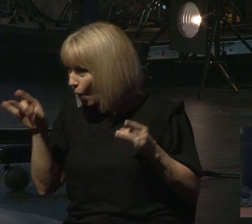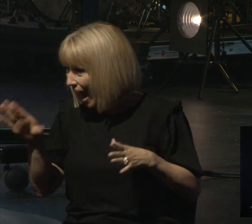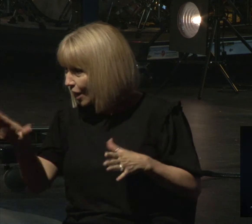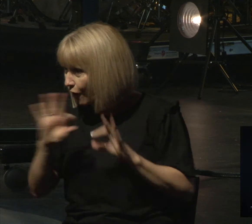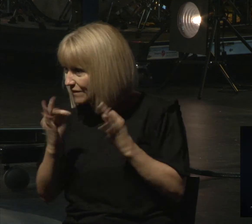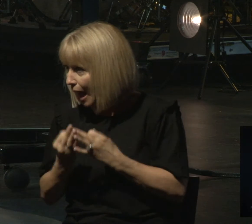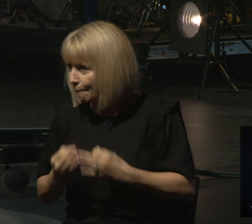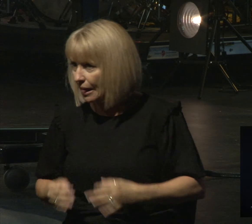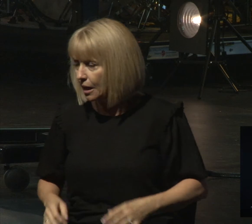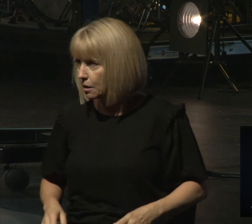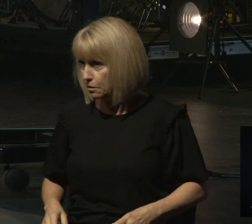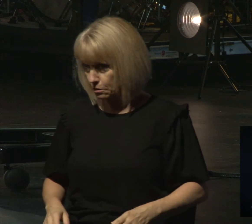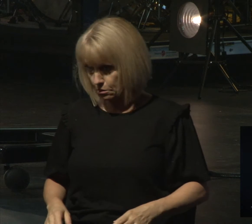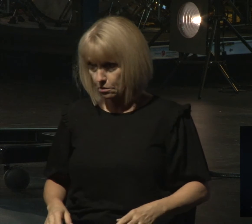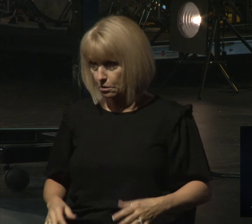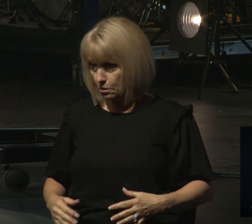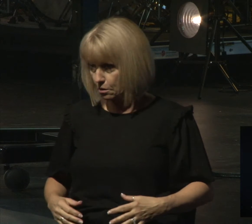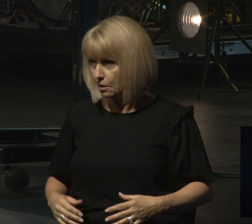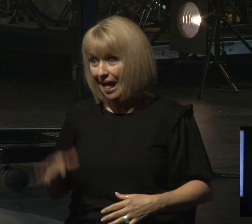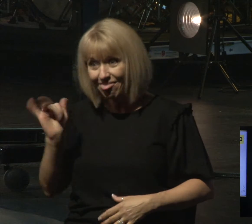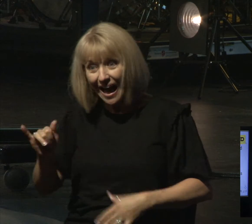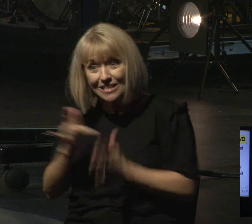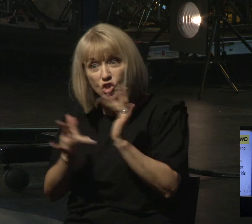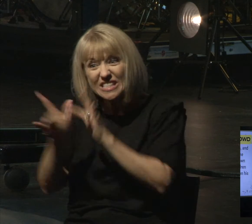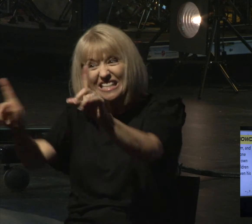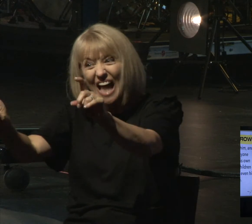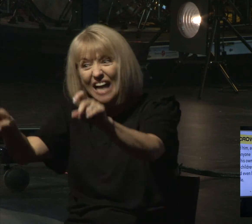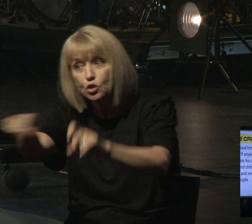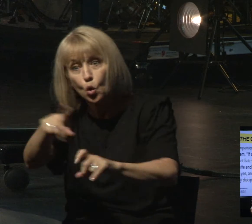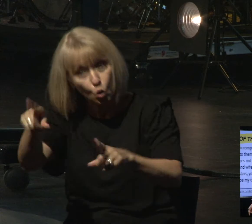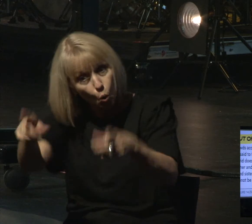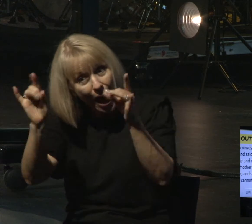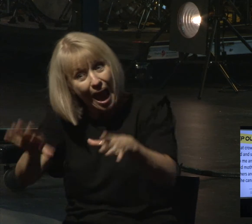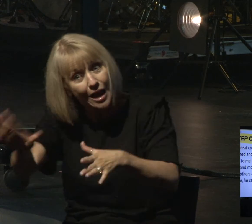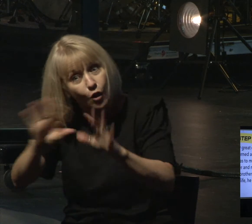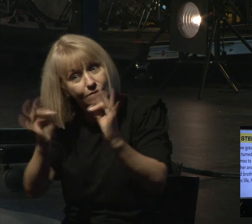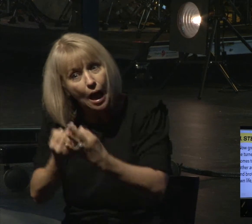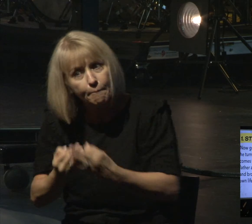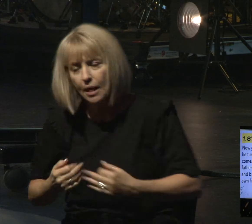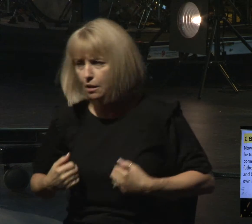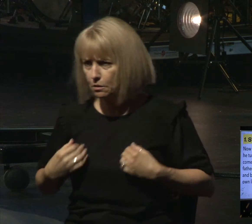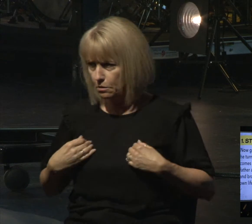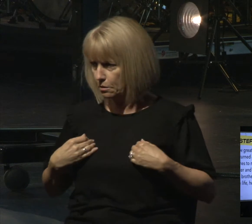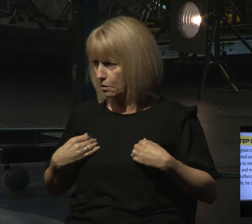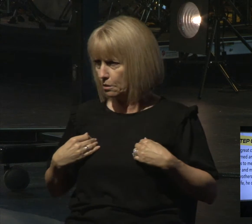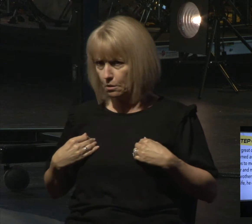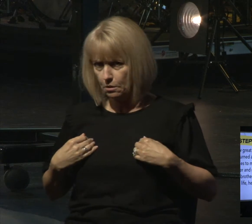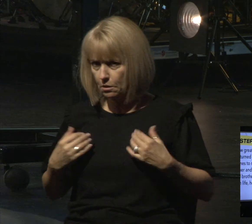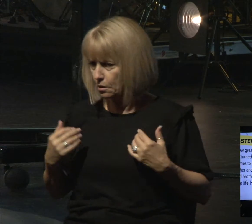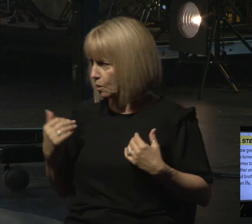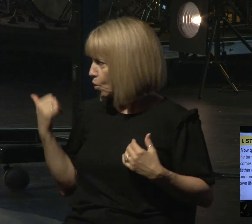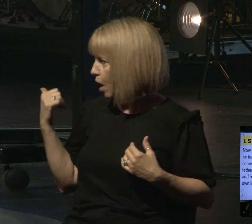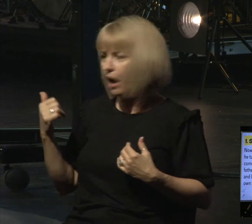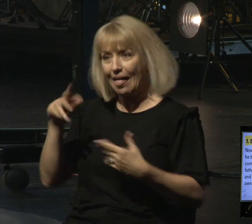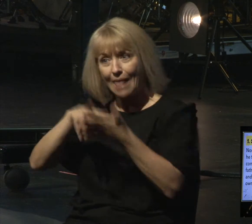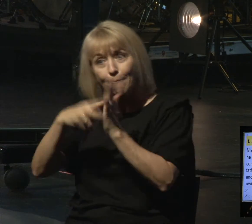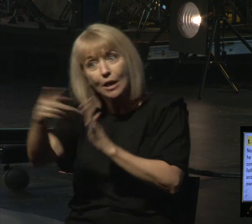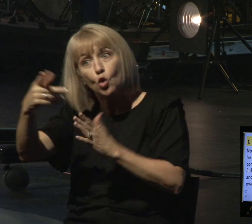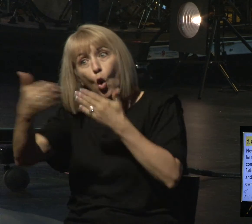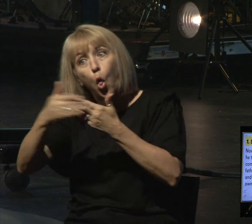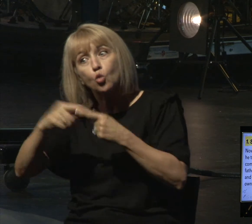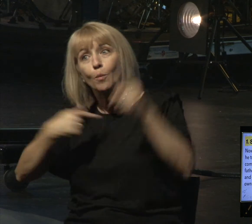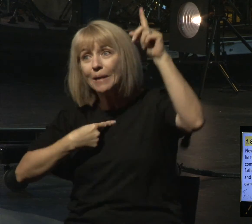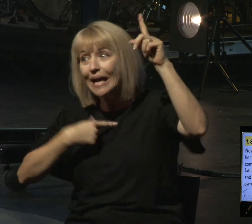family? That's his litmus test, right? If you hate your family, then you're in my close group